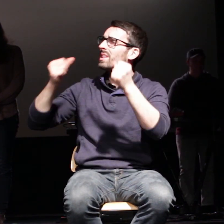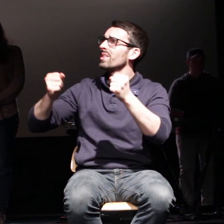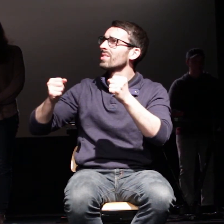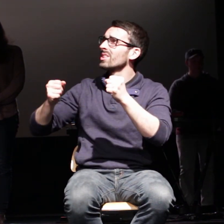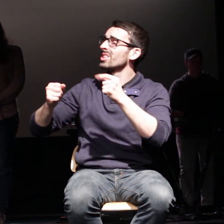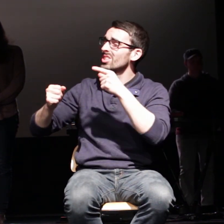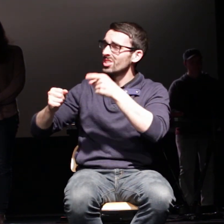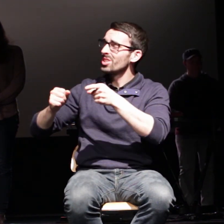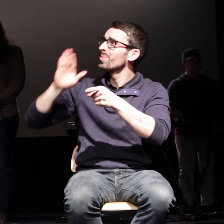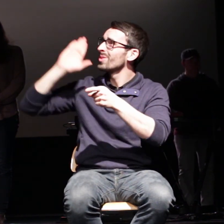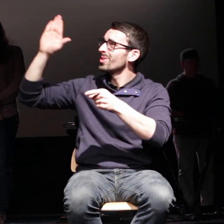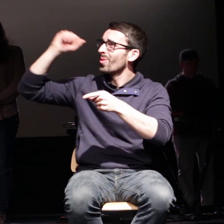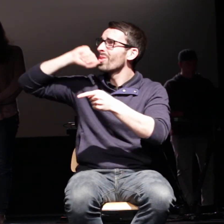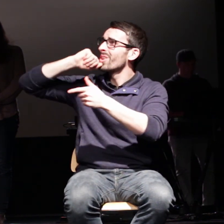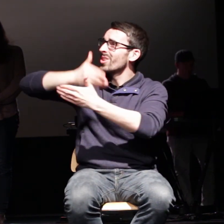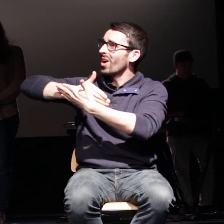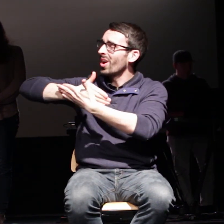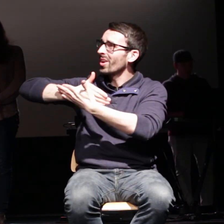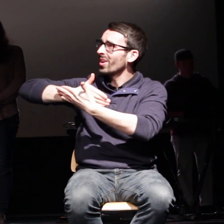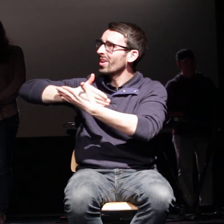daughter biologically,